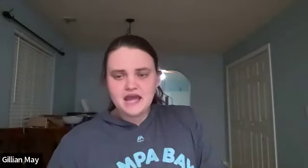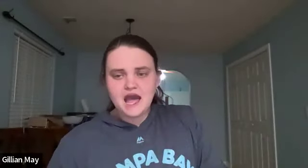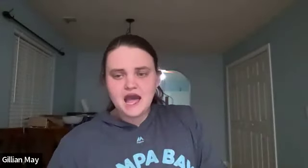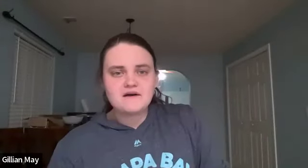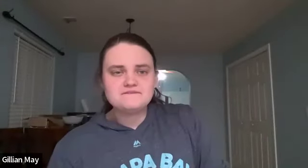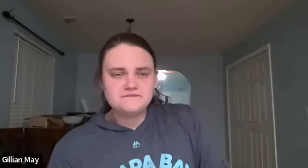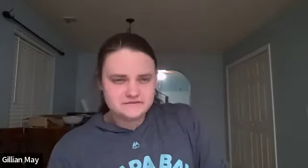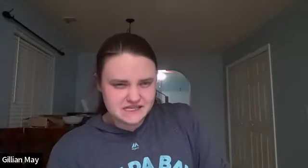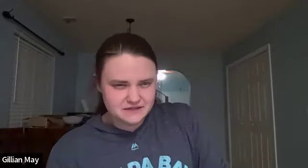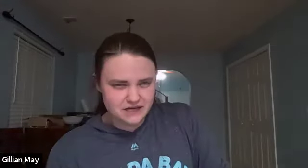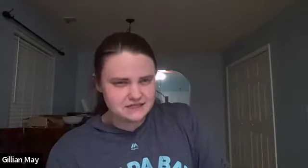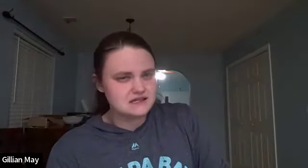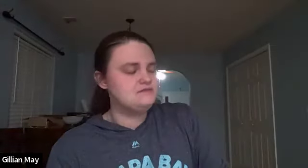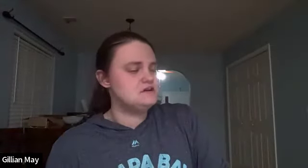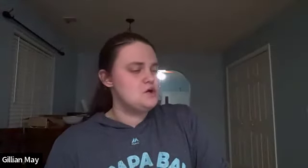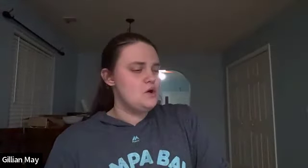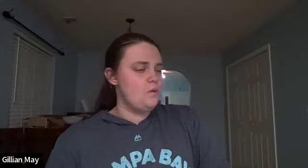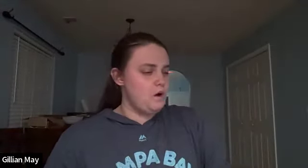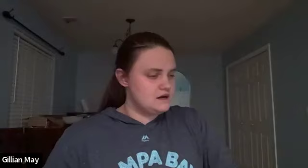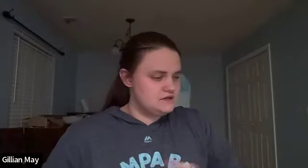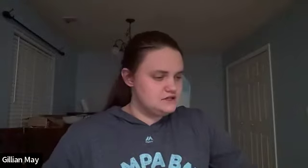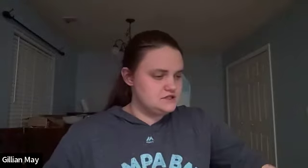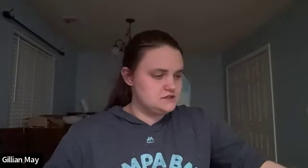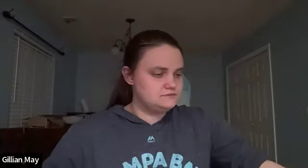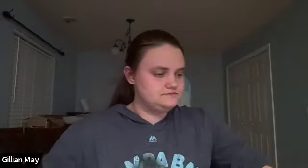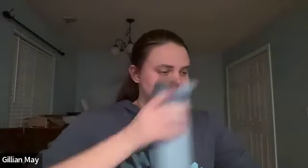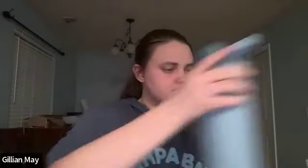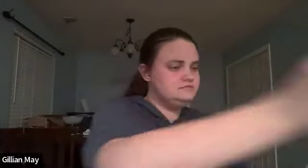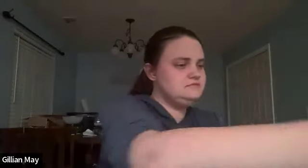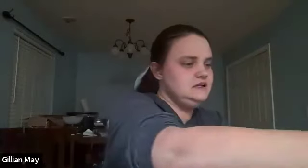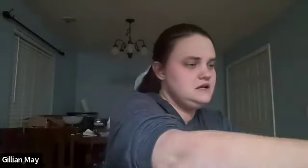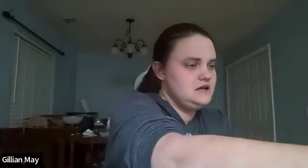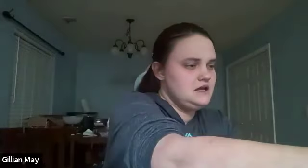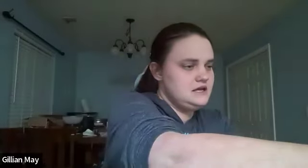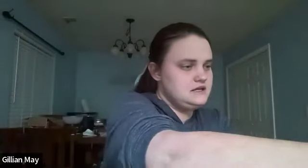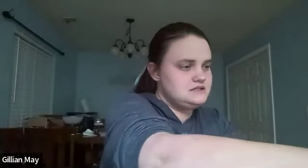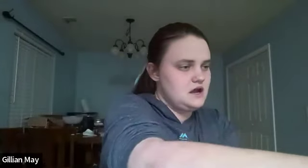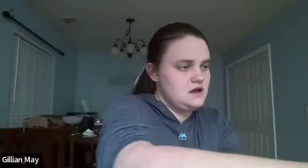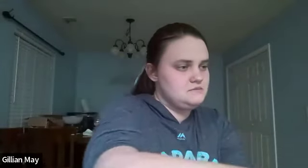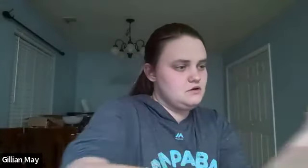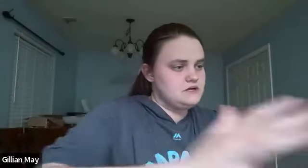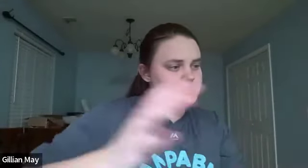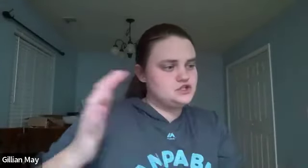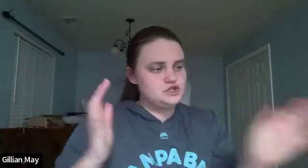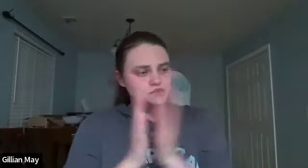have about 15 minutes left. What I'm going to do is I'm going